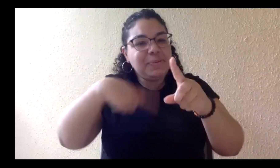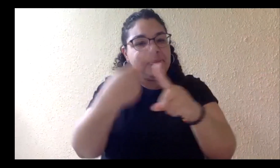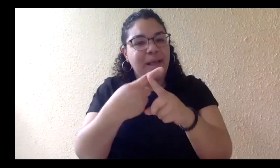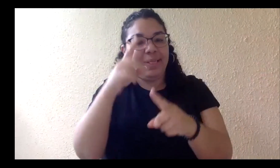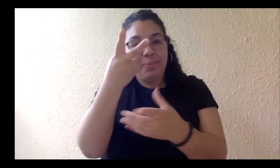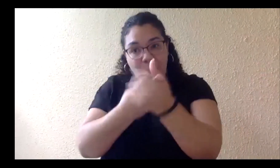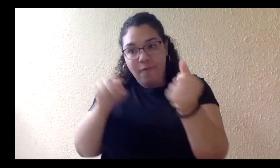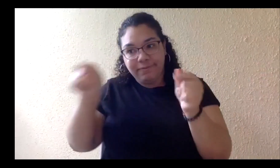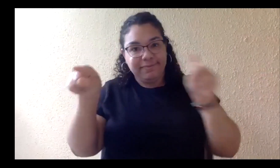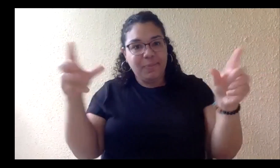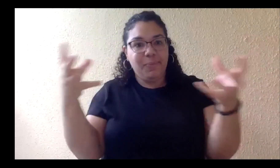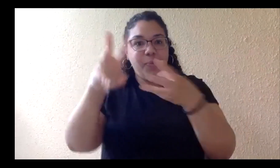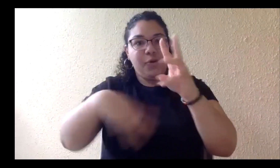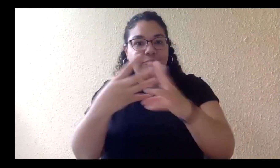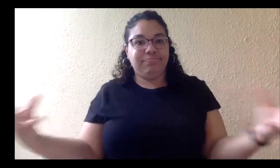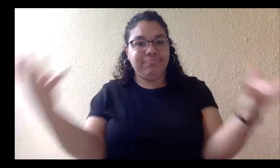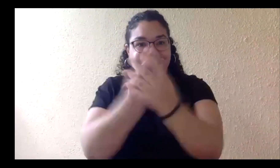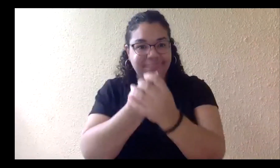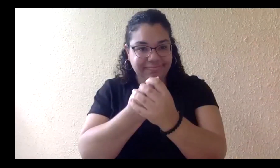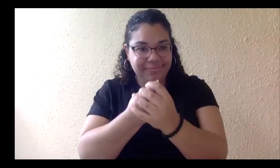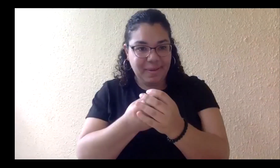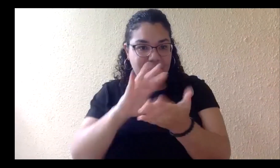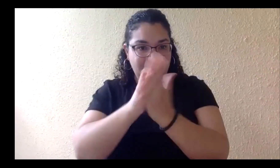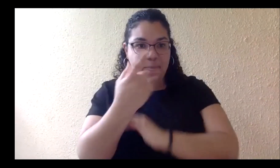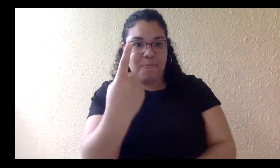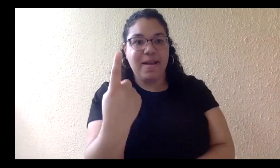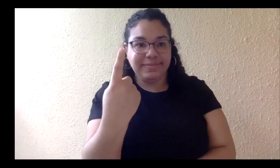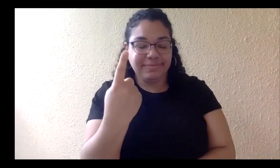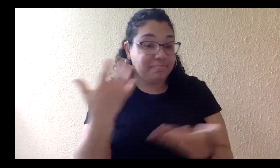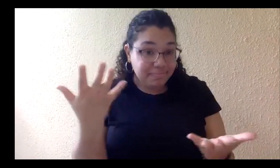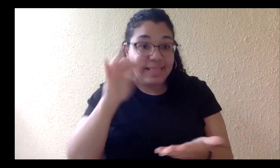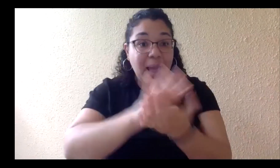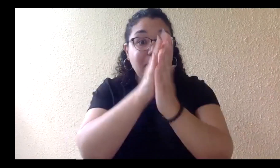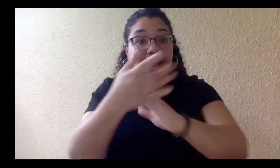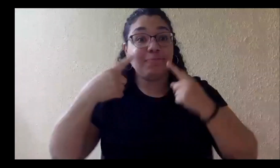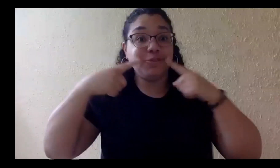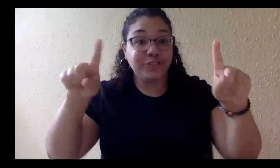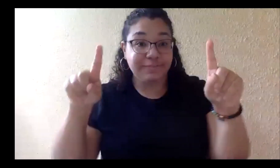yourself. So what happens when those two worlds come together?